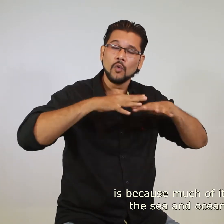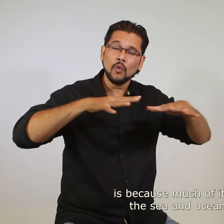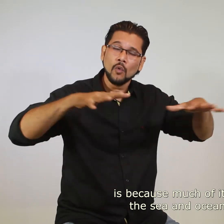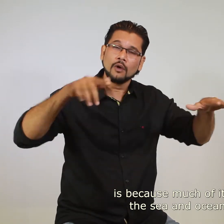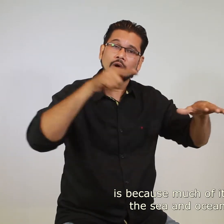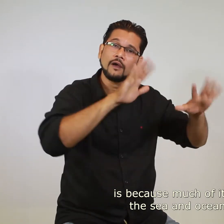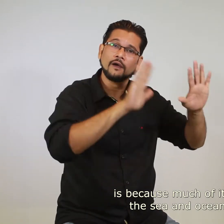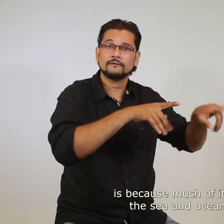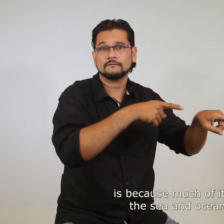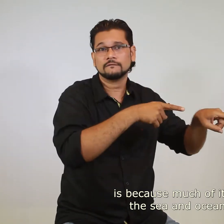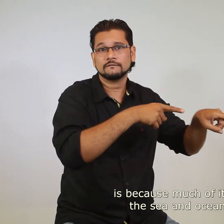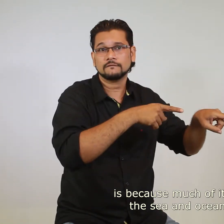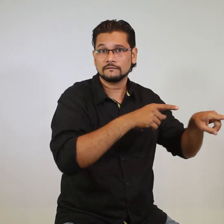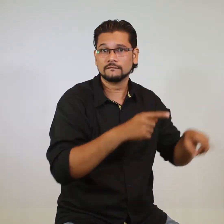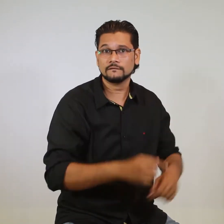and oceans.